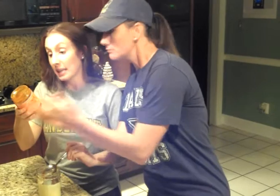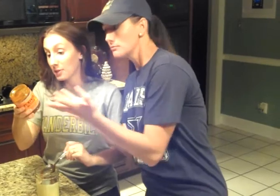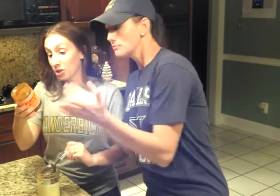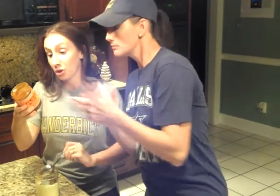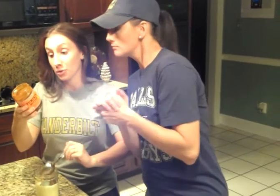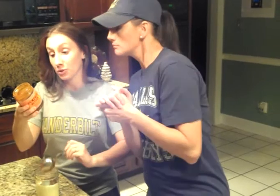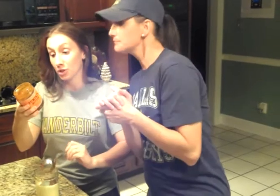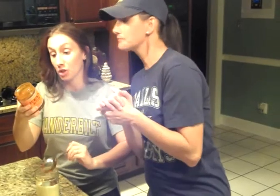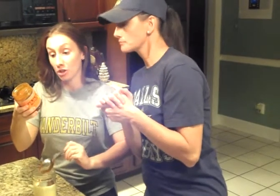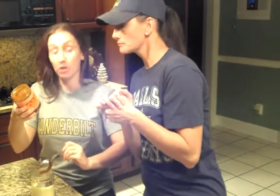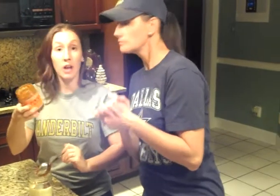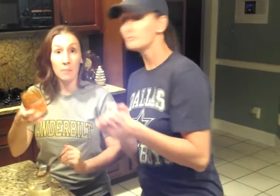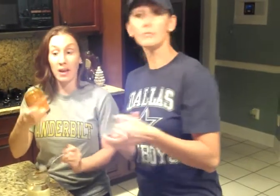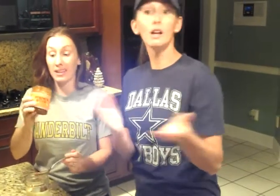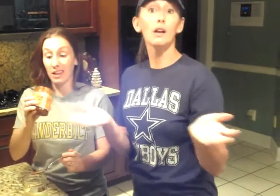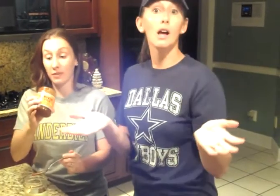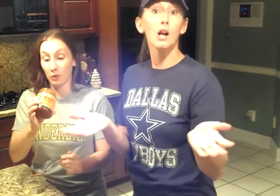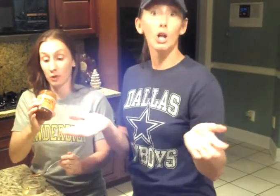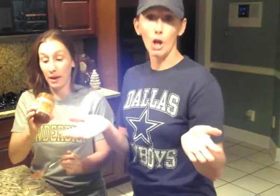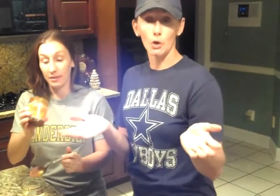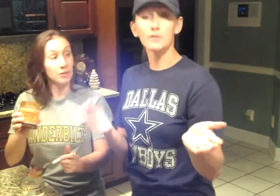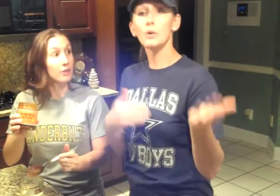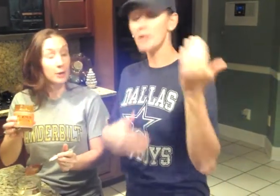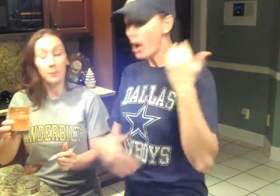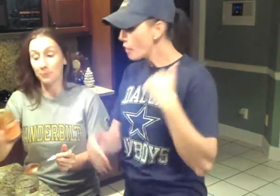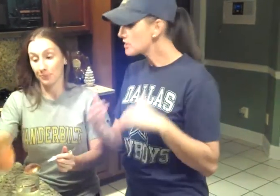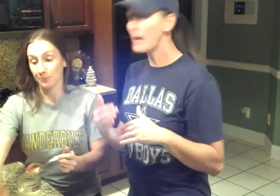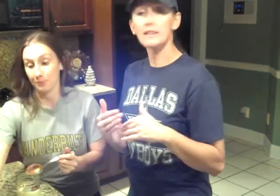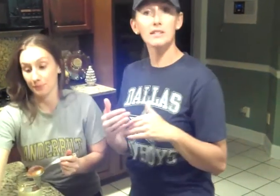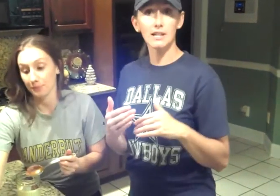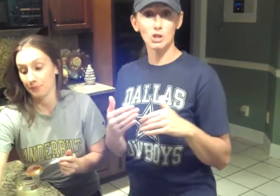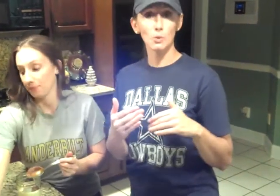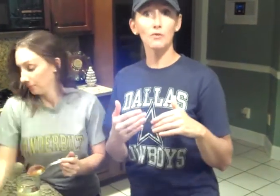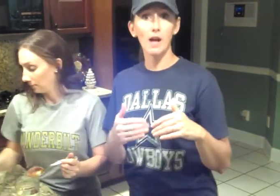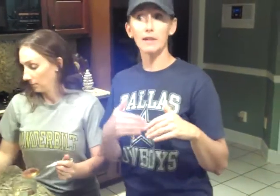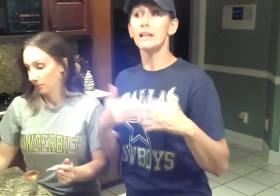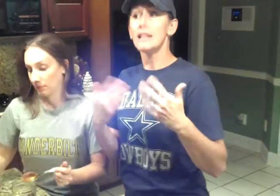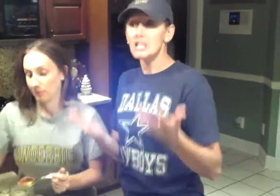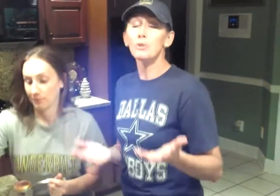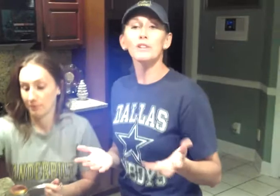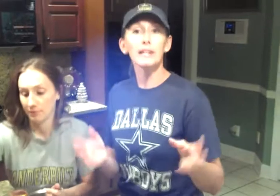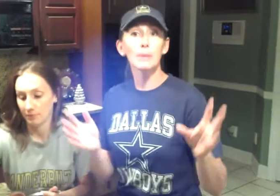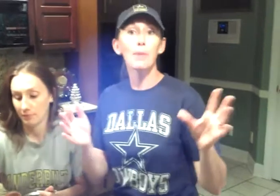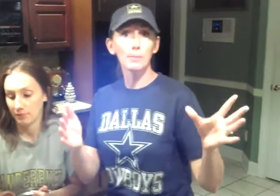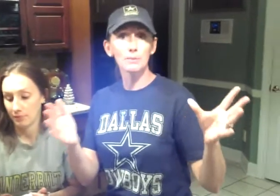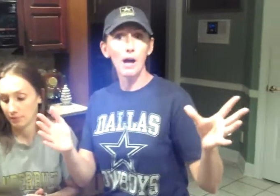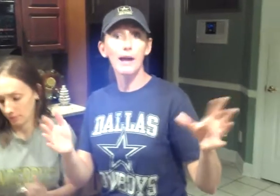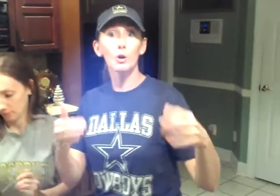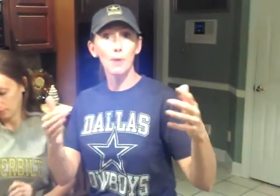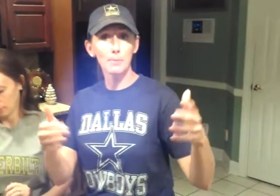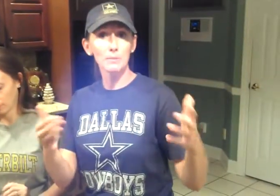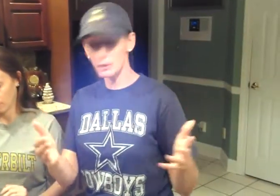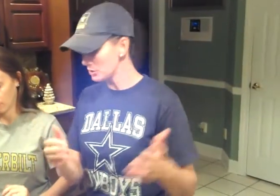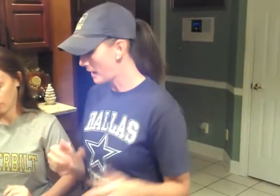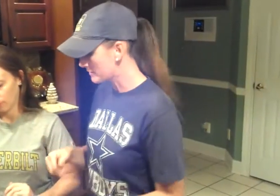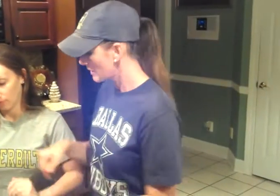lemon juice, ginger, nutmeg. It's got the full spices. So it's all the spices that you would find typically in a pumpkin pie or pumpkin butter spice.